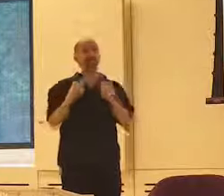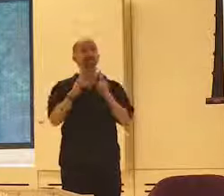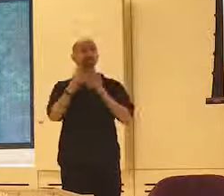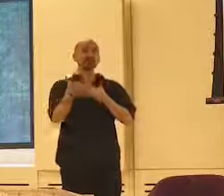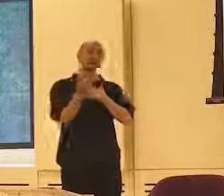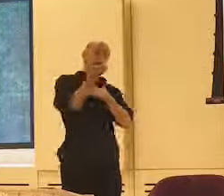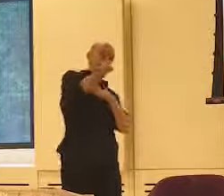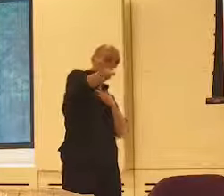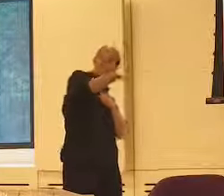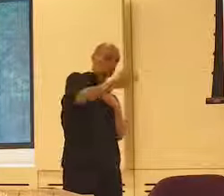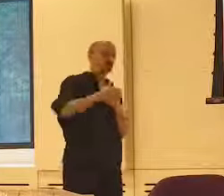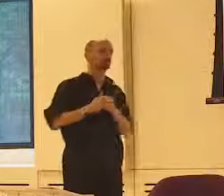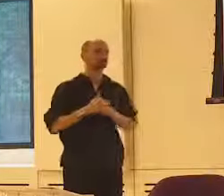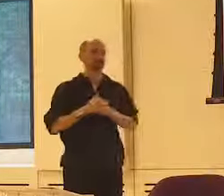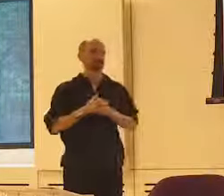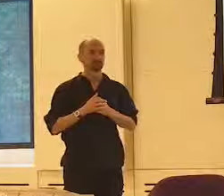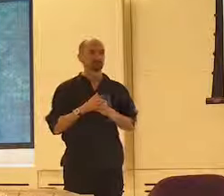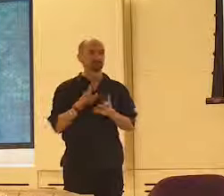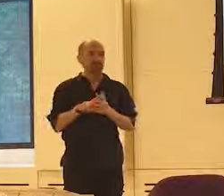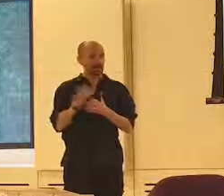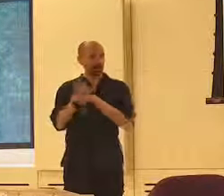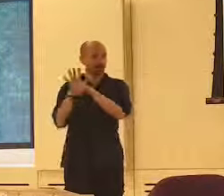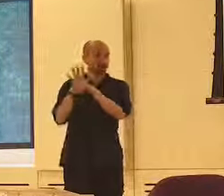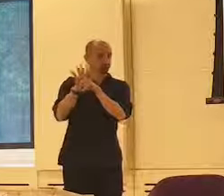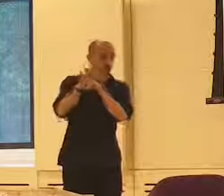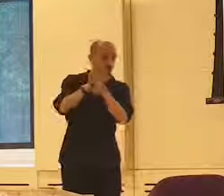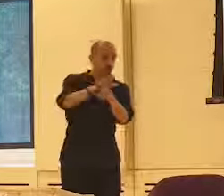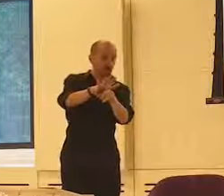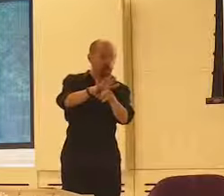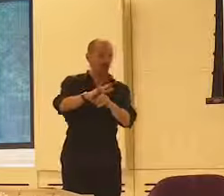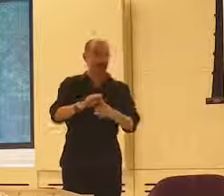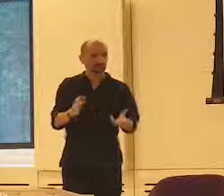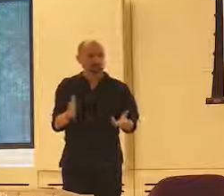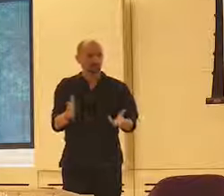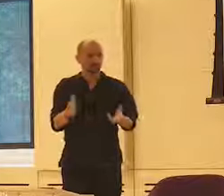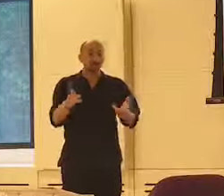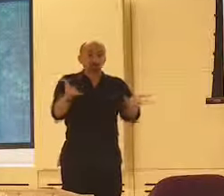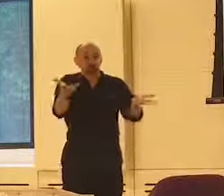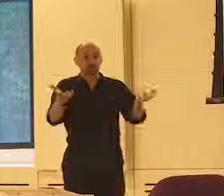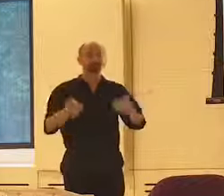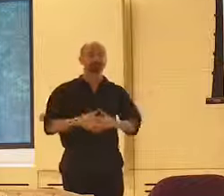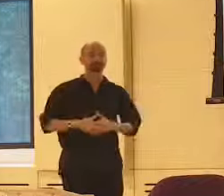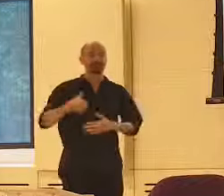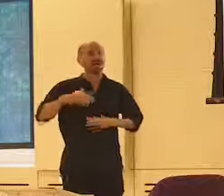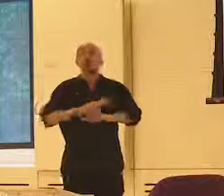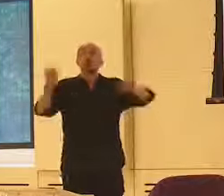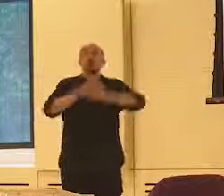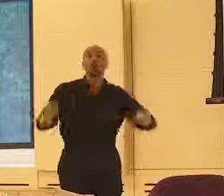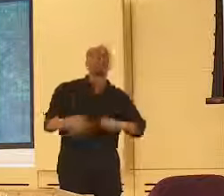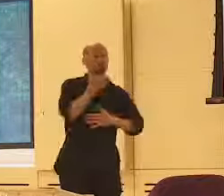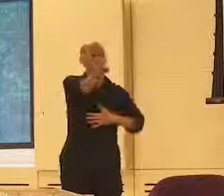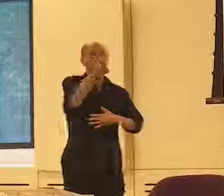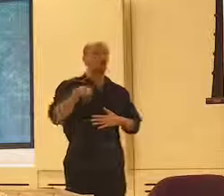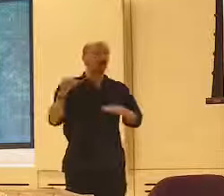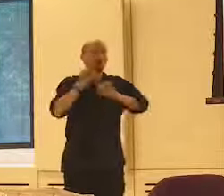GP and sign, and then say, the problem is with you, doctors who can't sign.